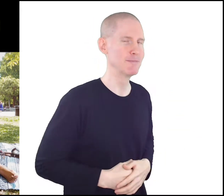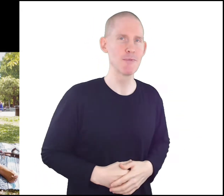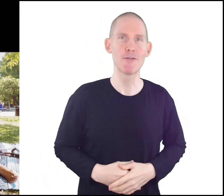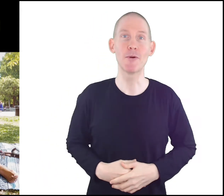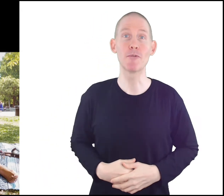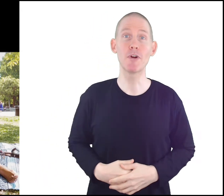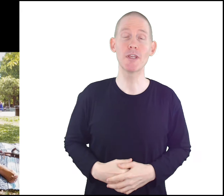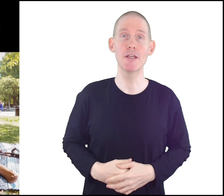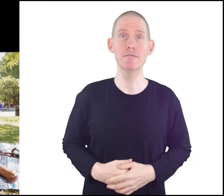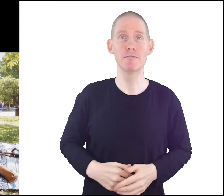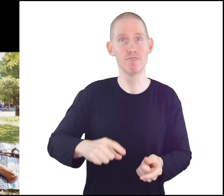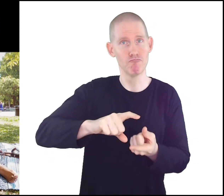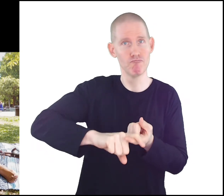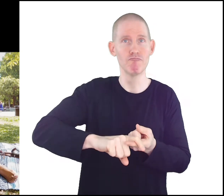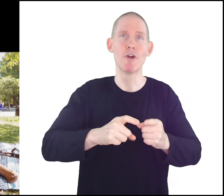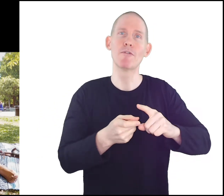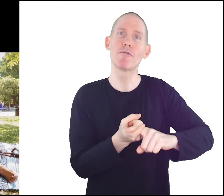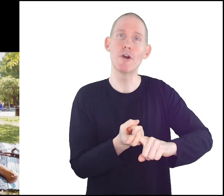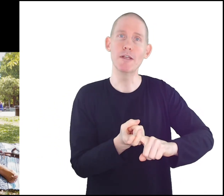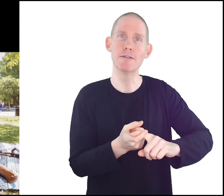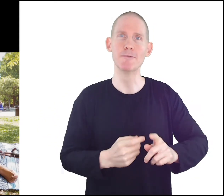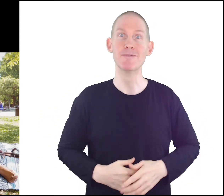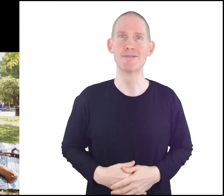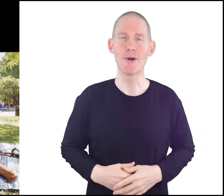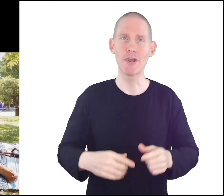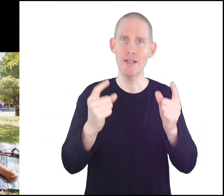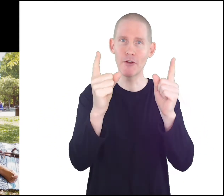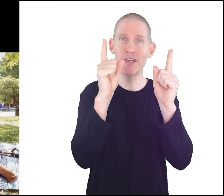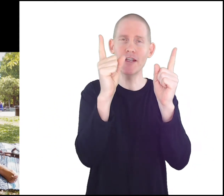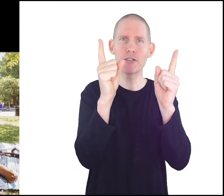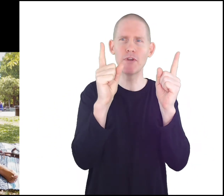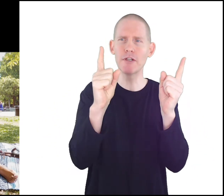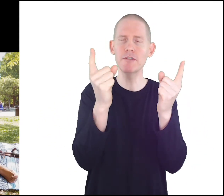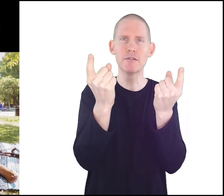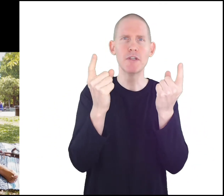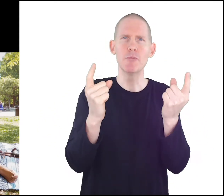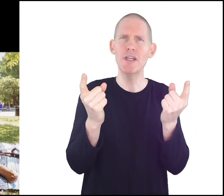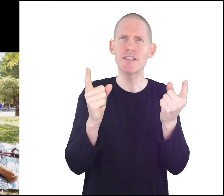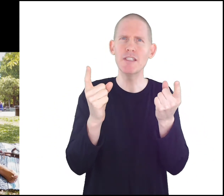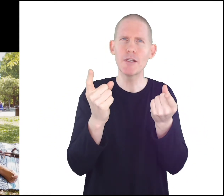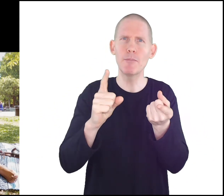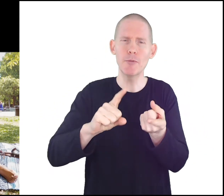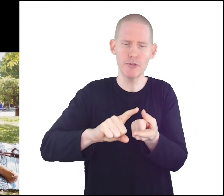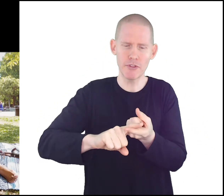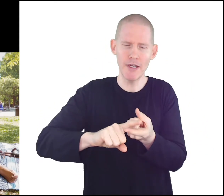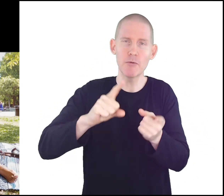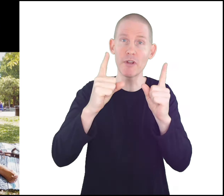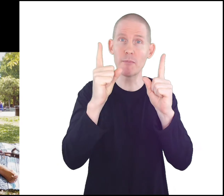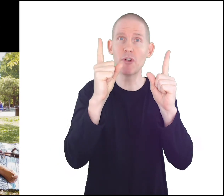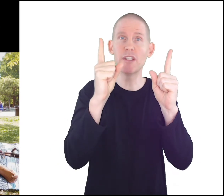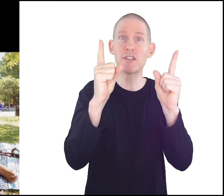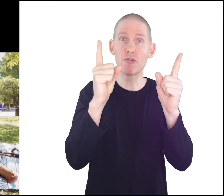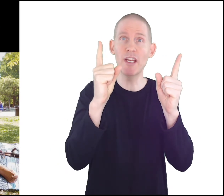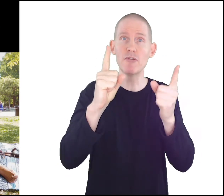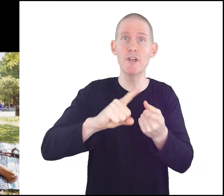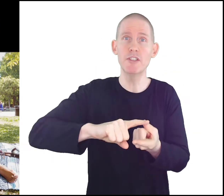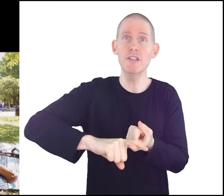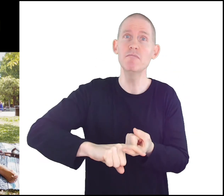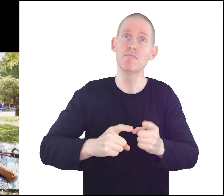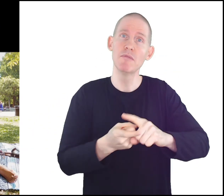From the front again. Friend. Okay, now the index fingers, you may see some people sign it where they're pretty straight and rigid. You